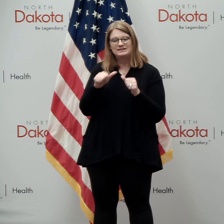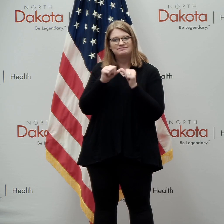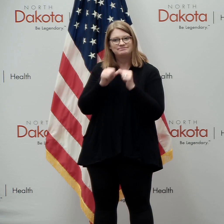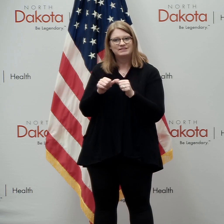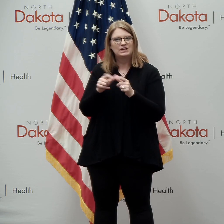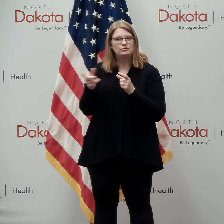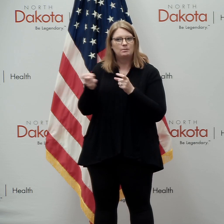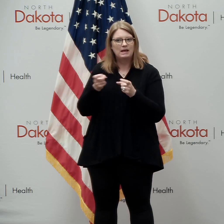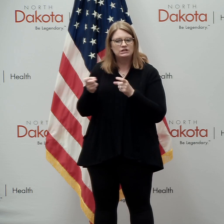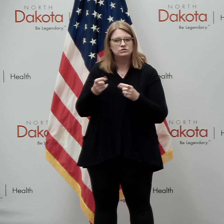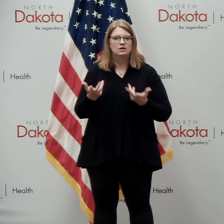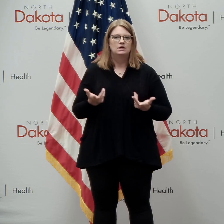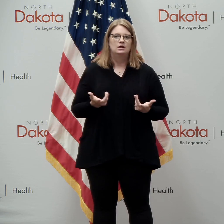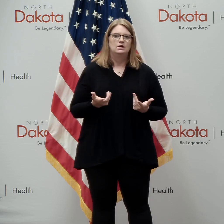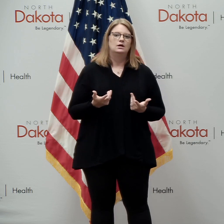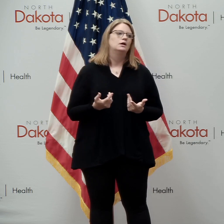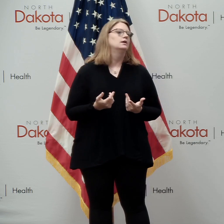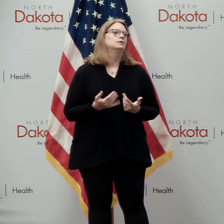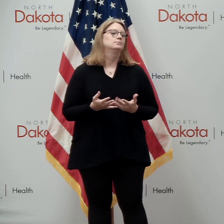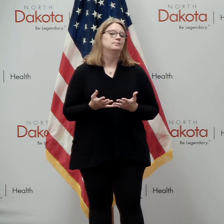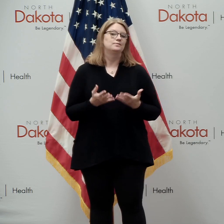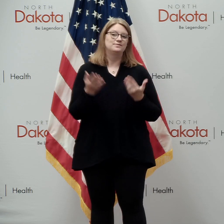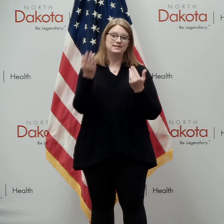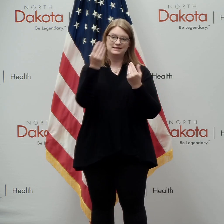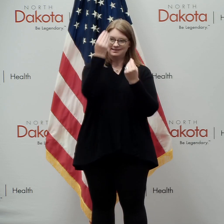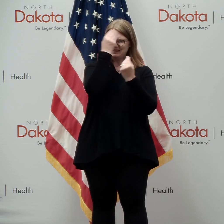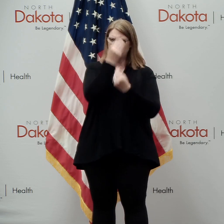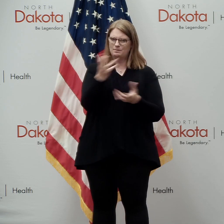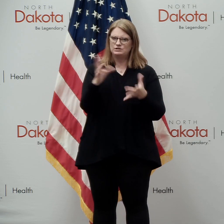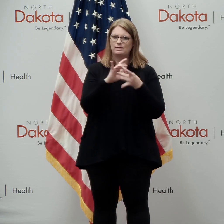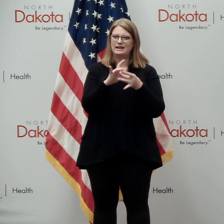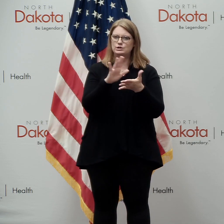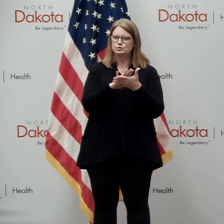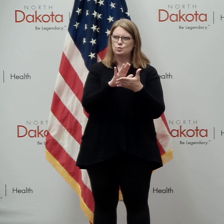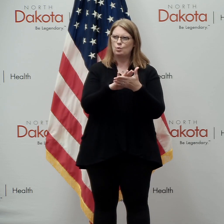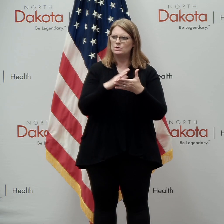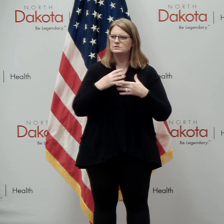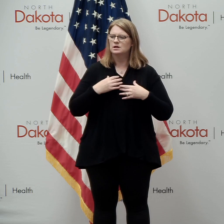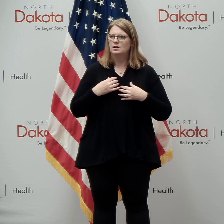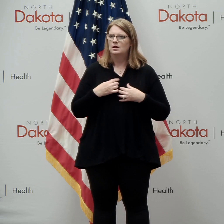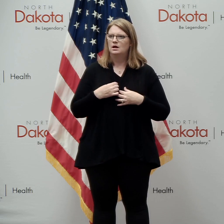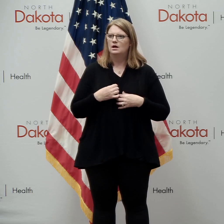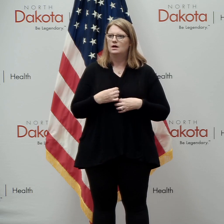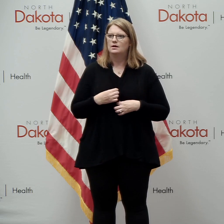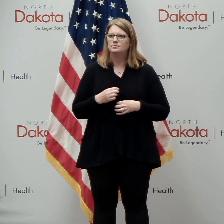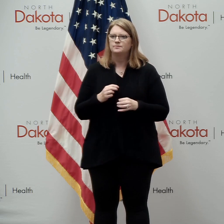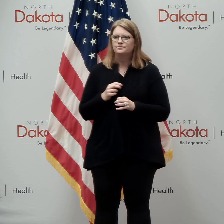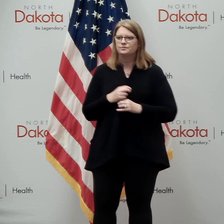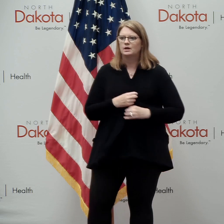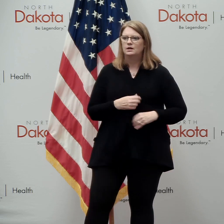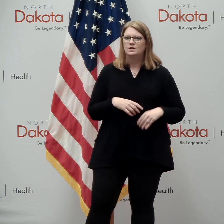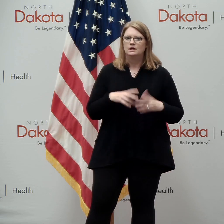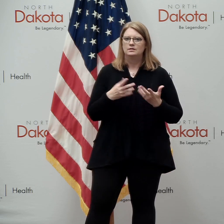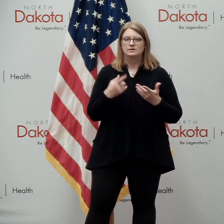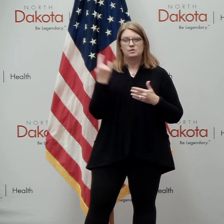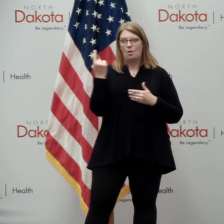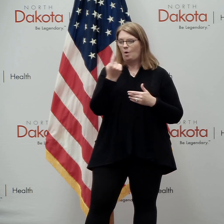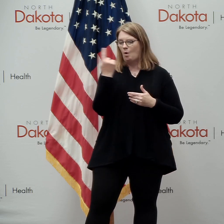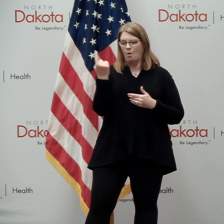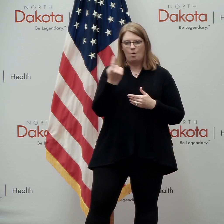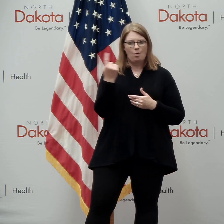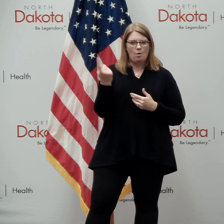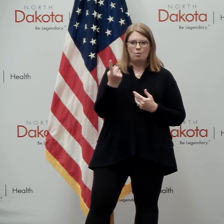this. As far as the data, the question there is, again, I know that there's some questions, which we always have, regardless of